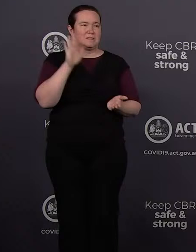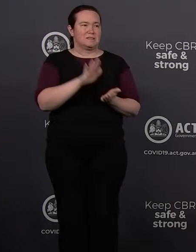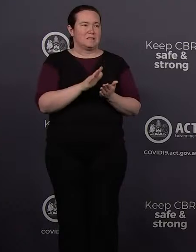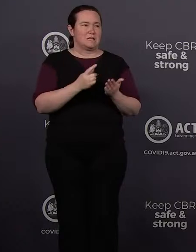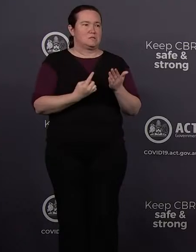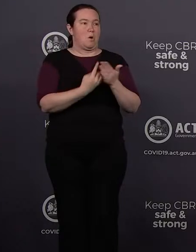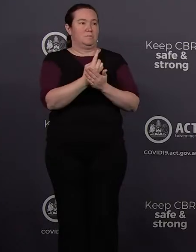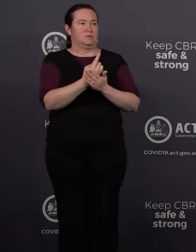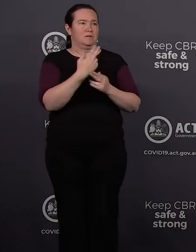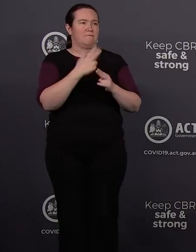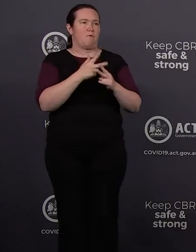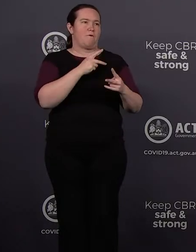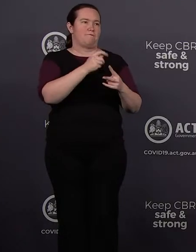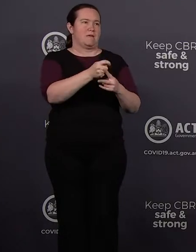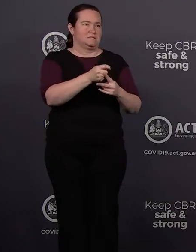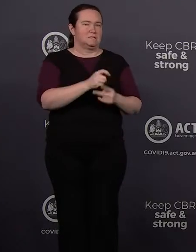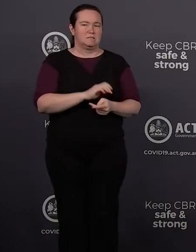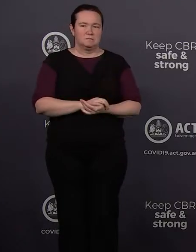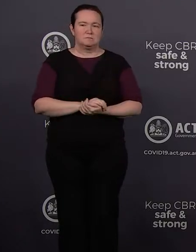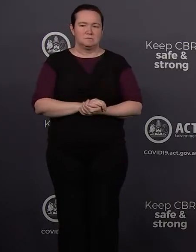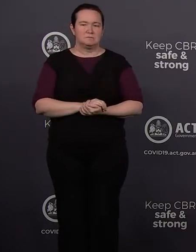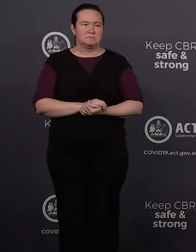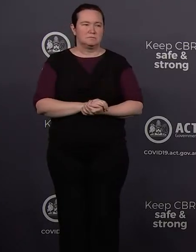be vaccinated.